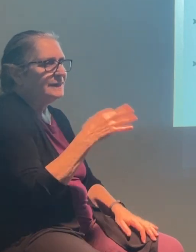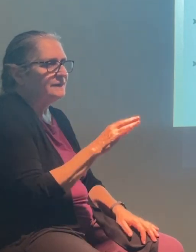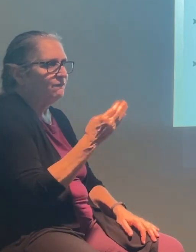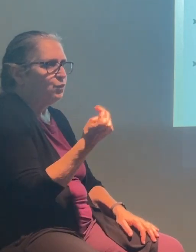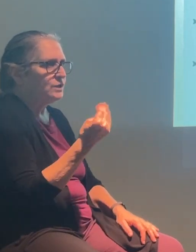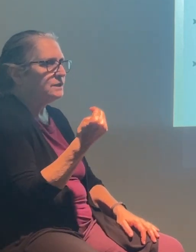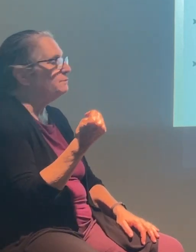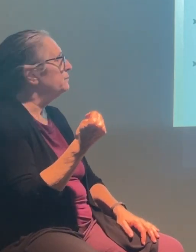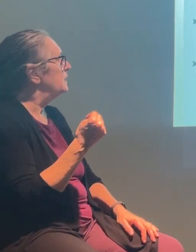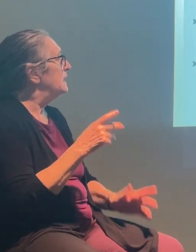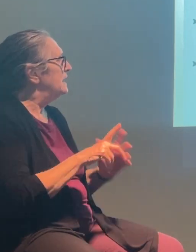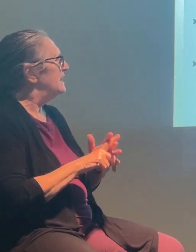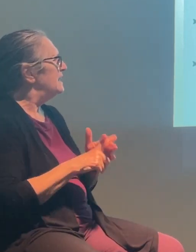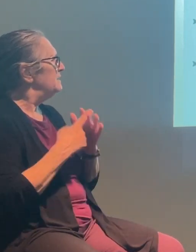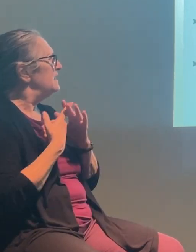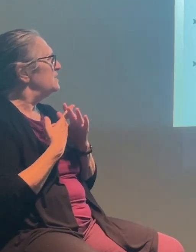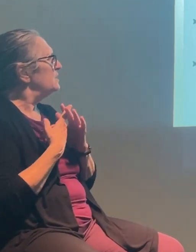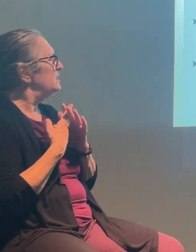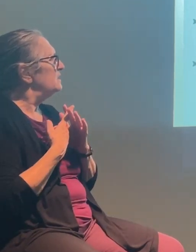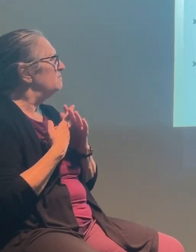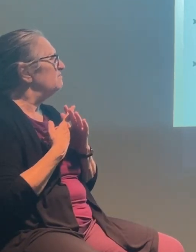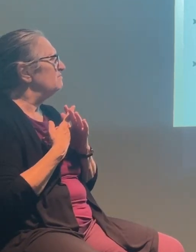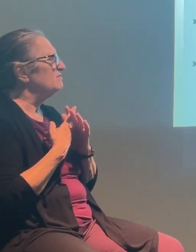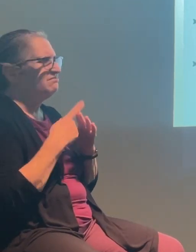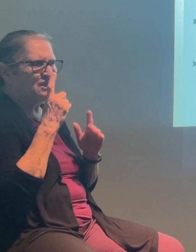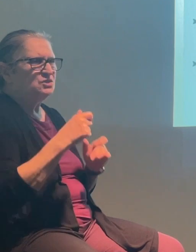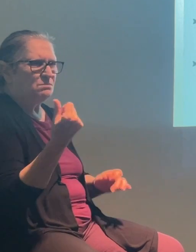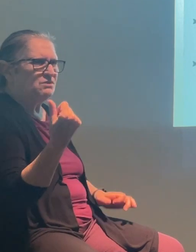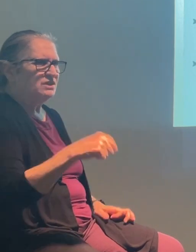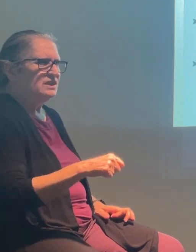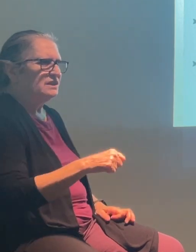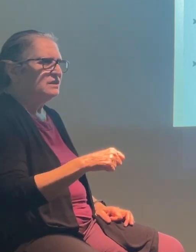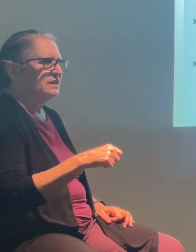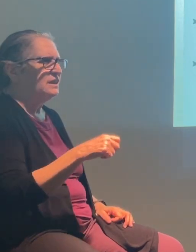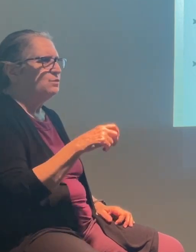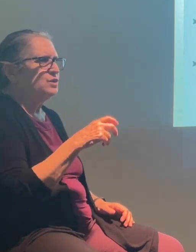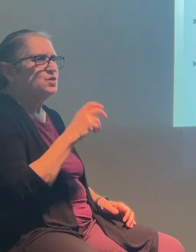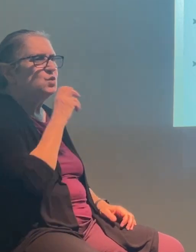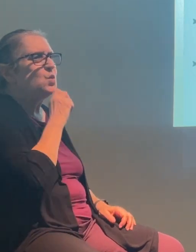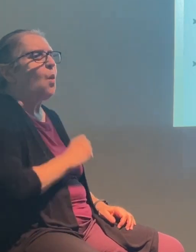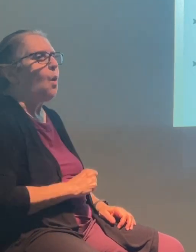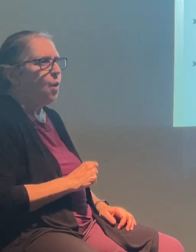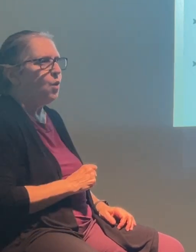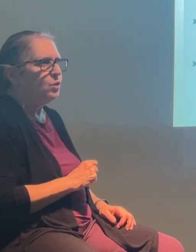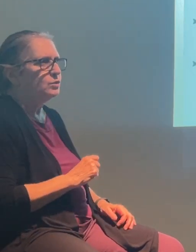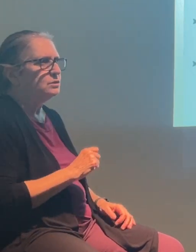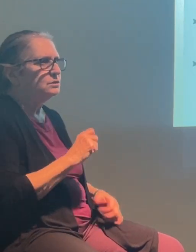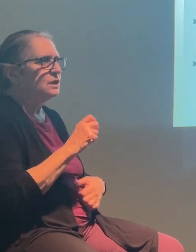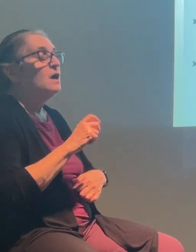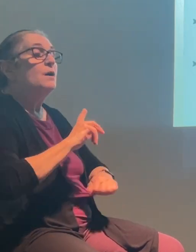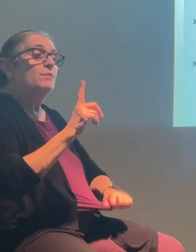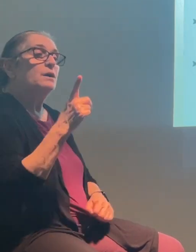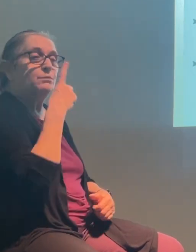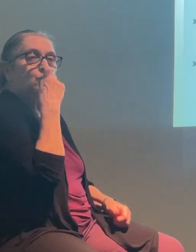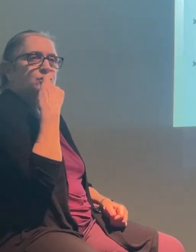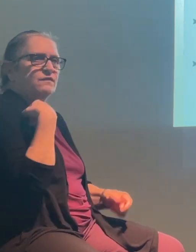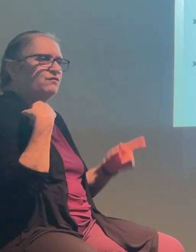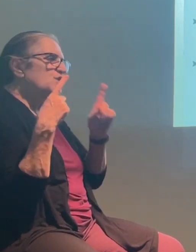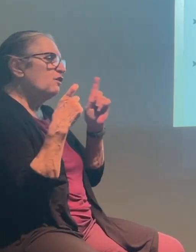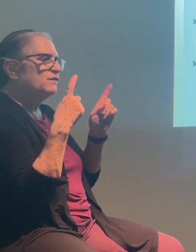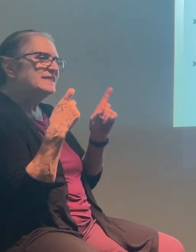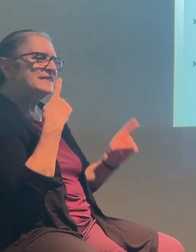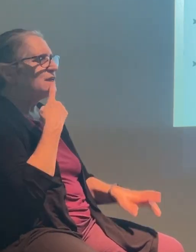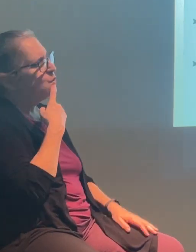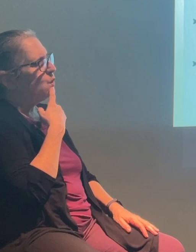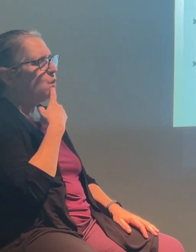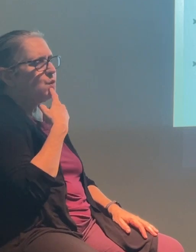1914. Initially, he should have been rejected. He was 8 years too old. But because of his photography, they were like, you know what?